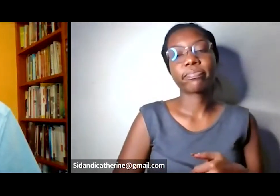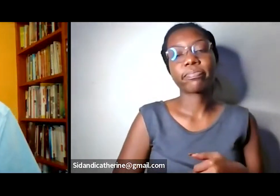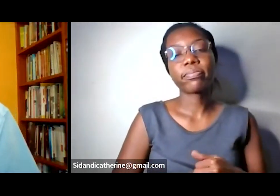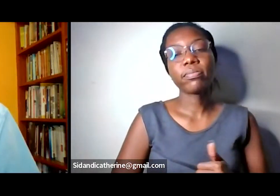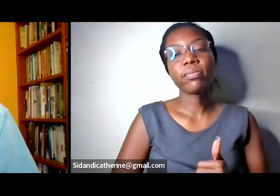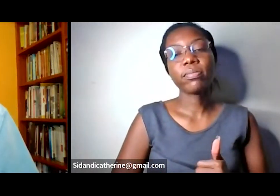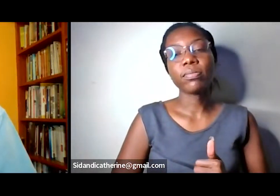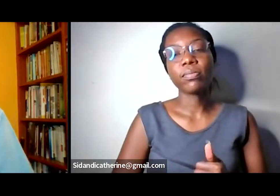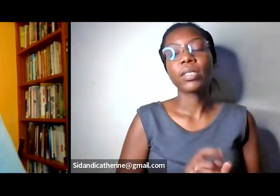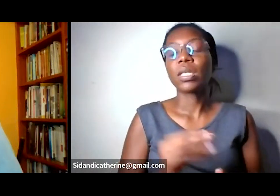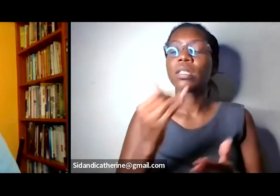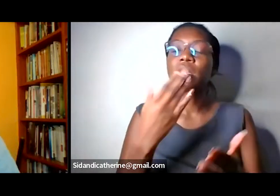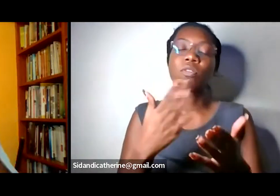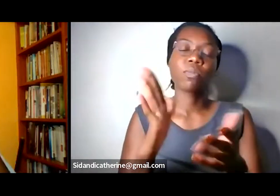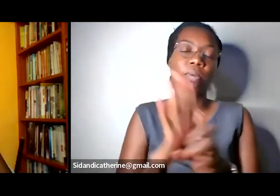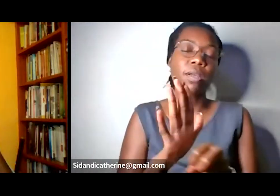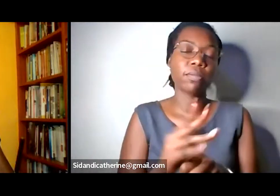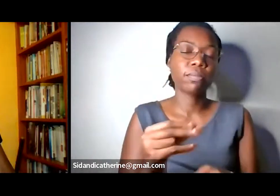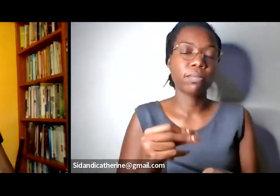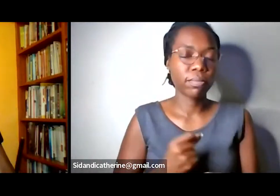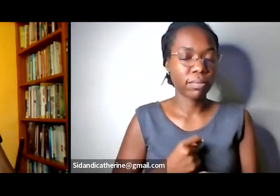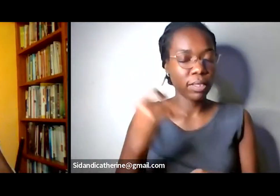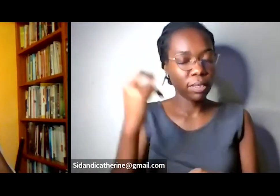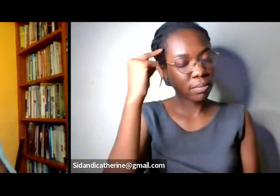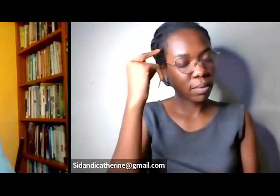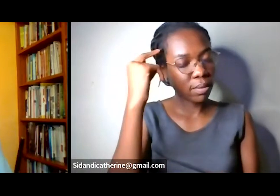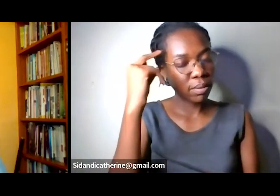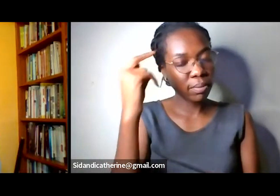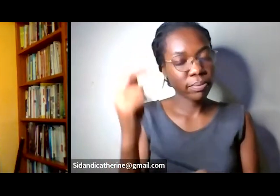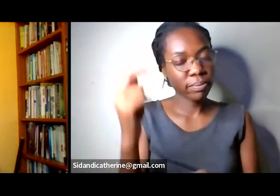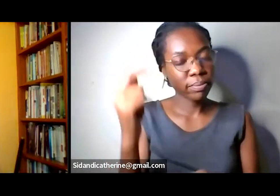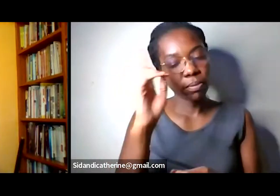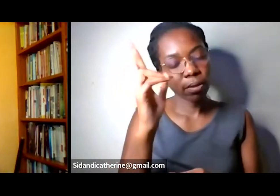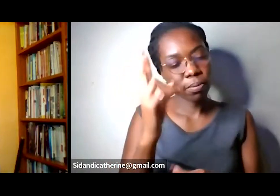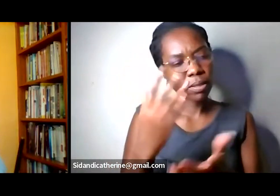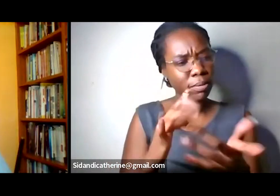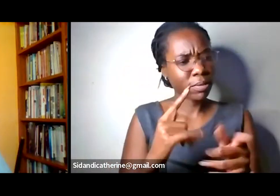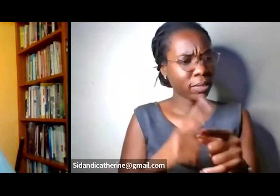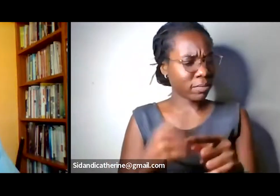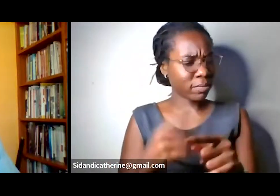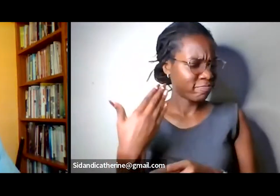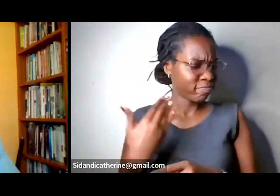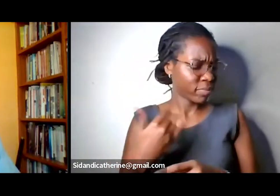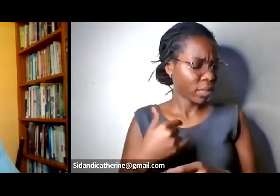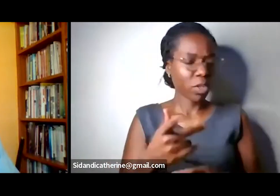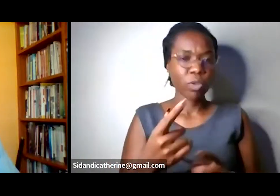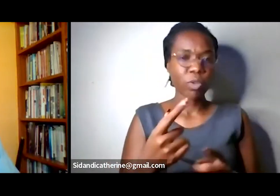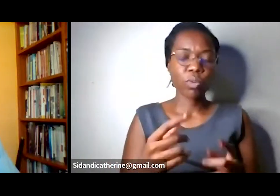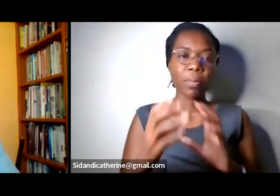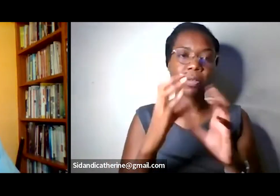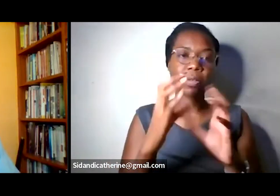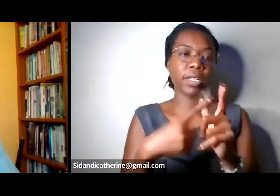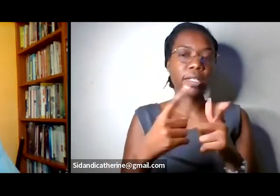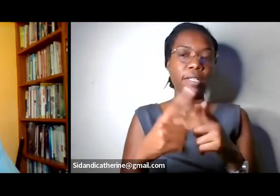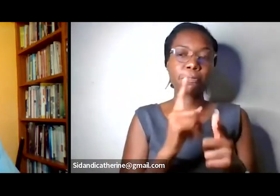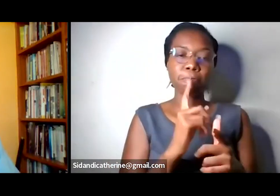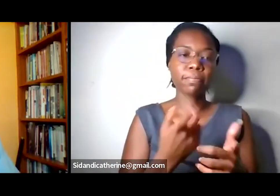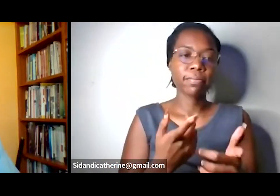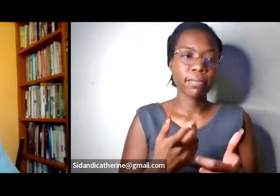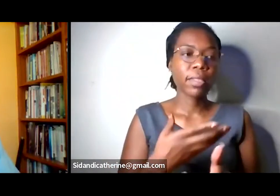say the flip side of my model is that people need to get trained, and don't go train them on